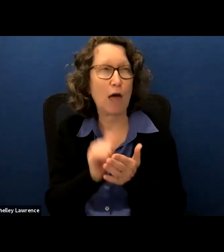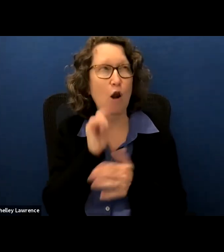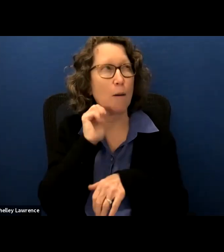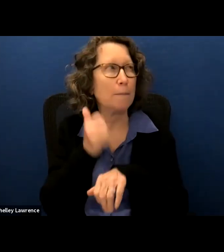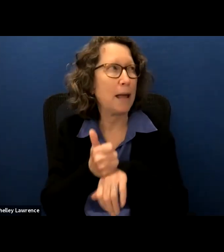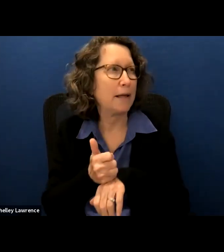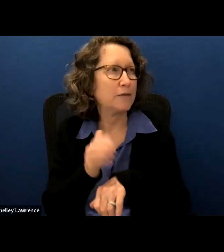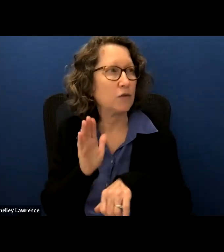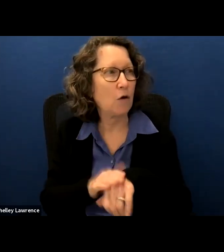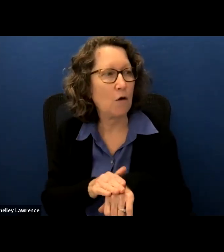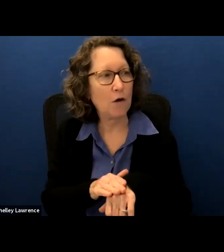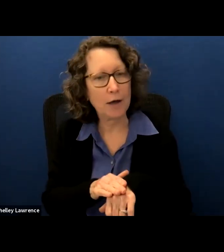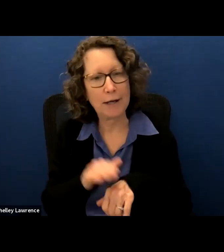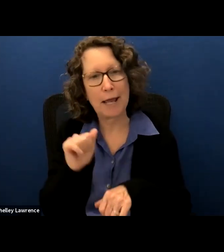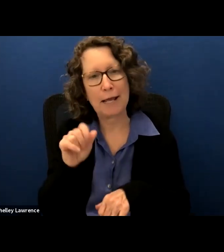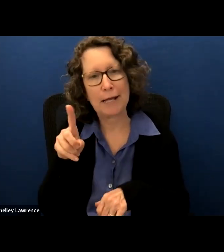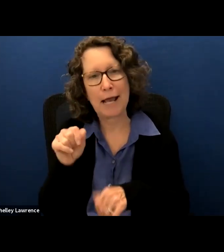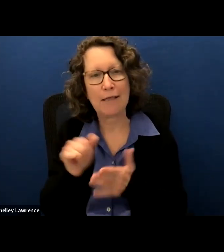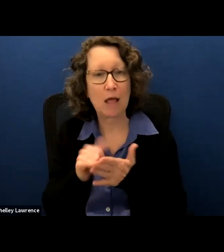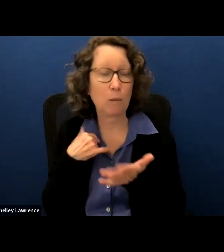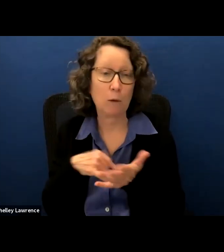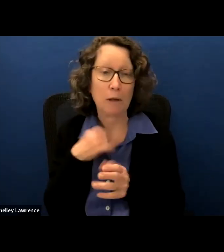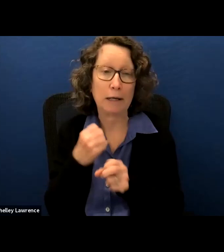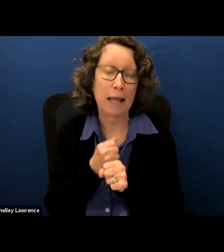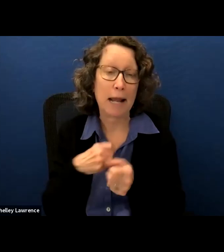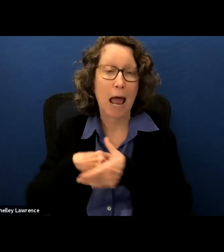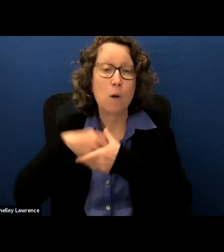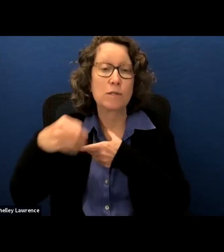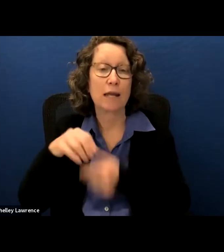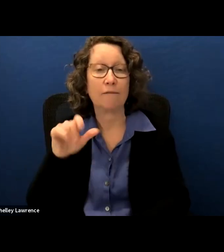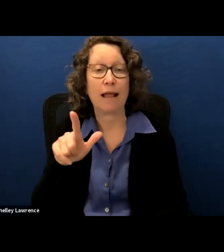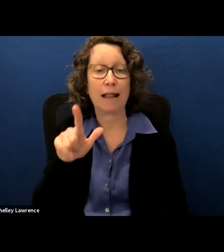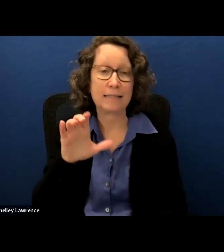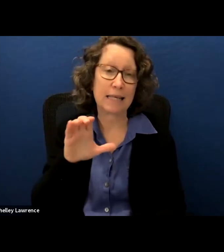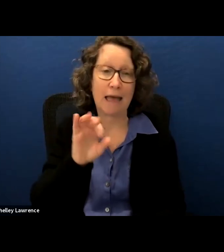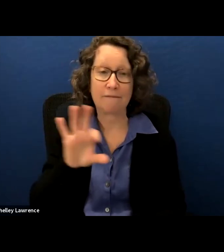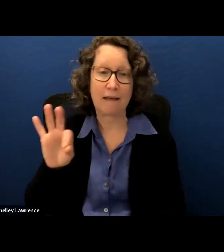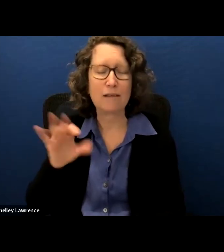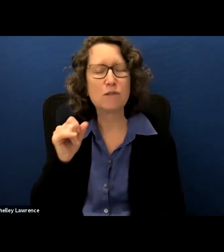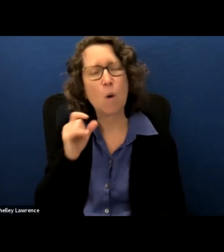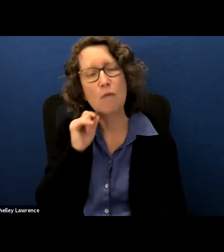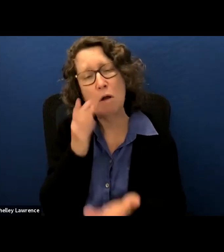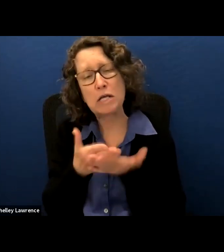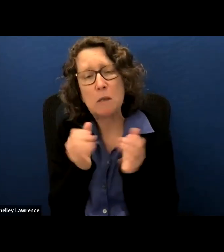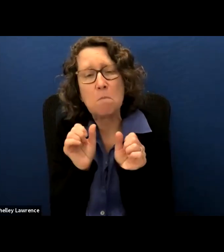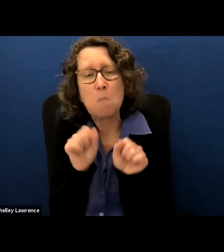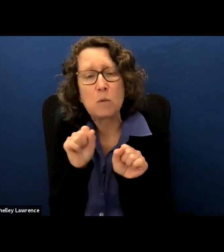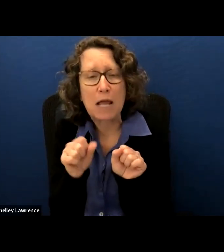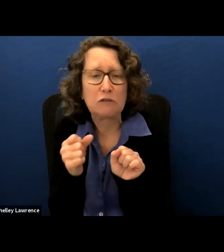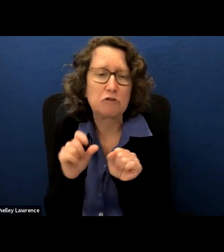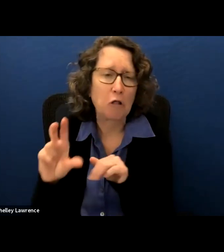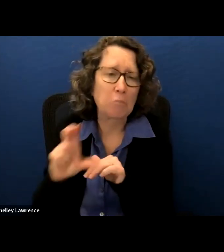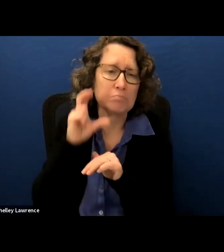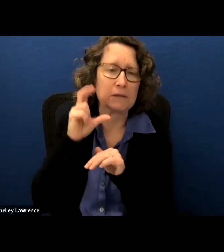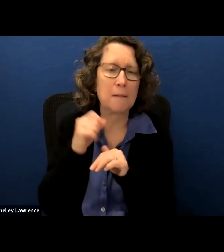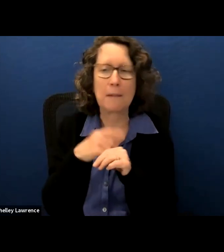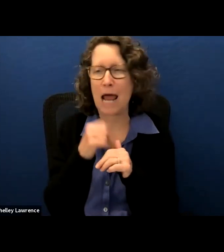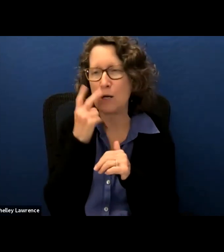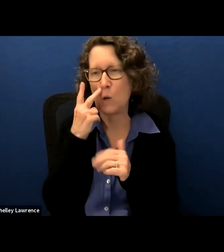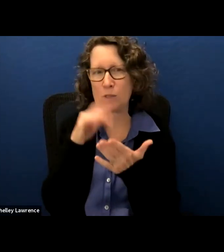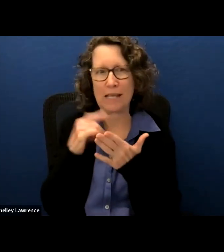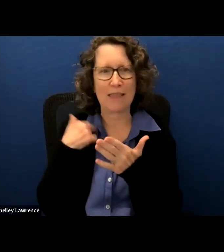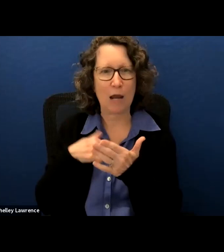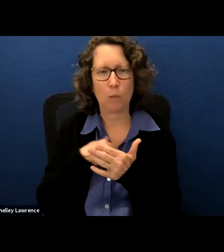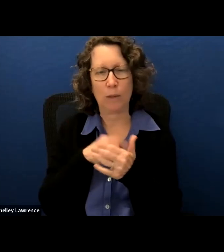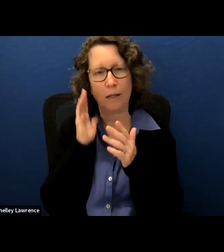based on ADA that we would get outside of LCFF, so there's a potential there. But I don't see that we